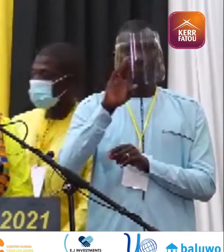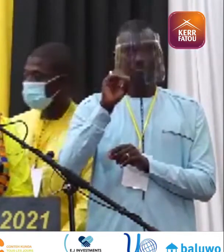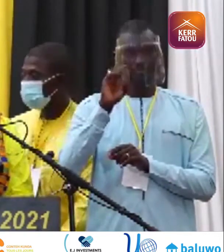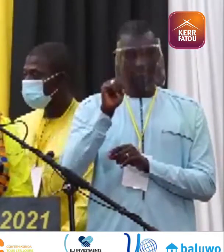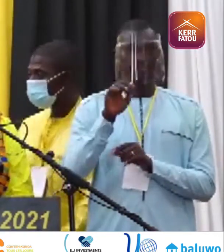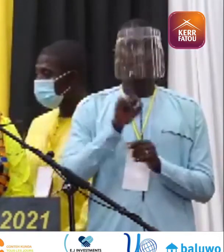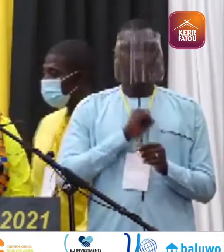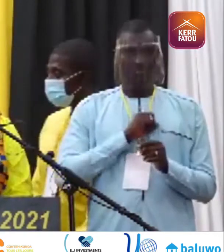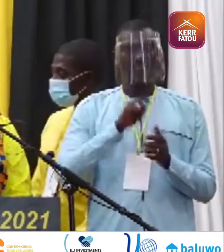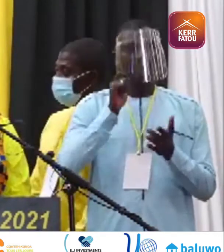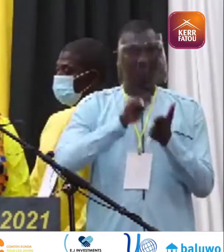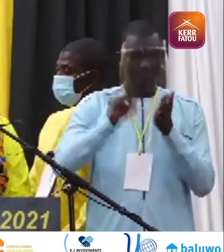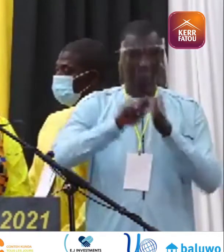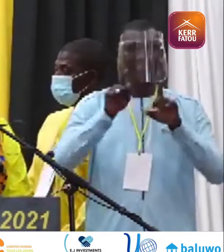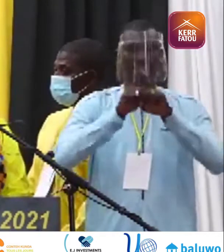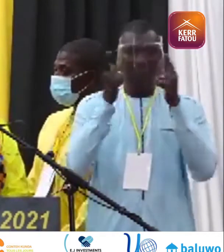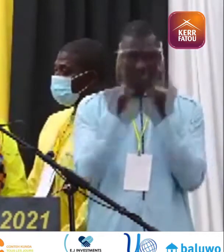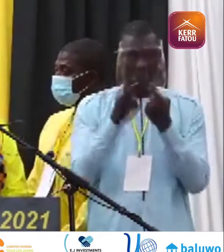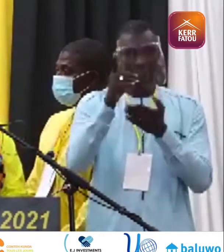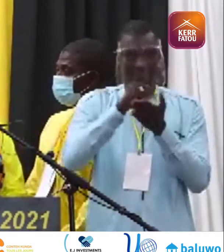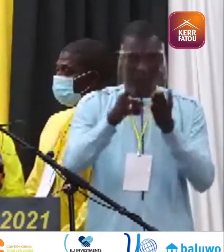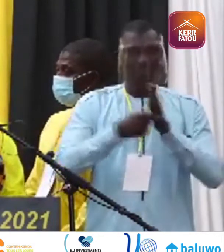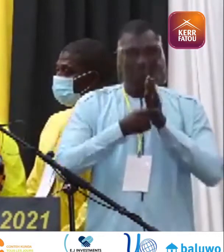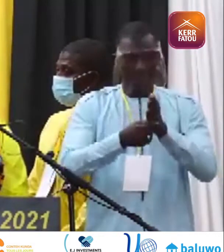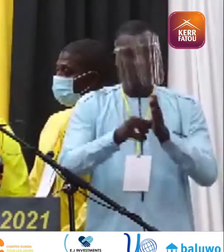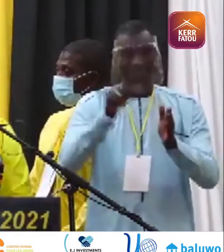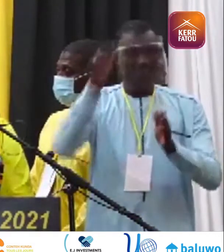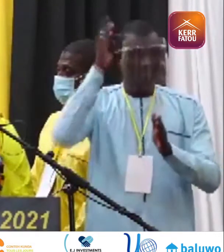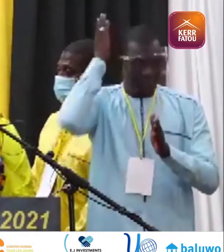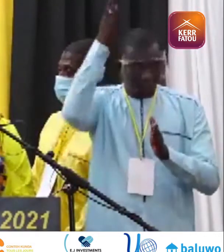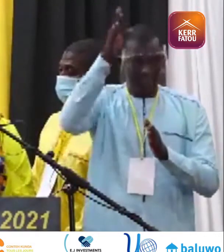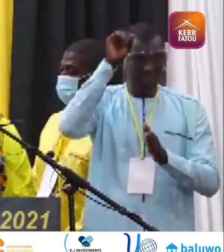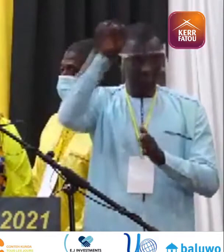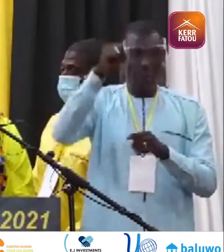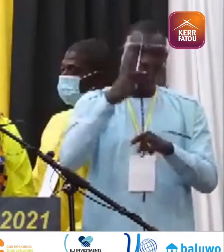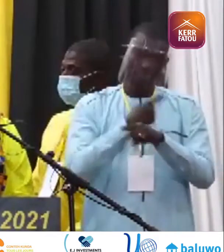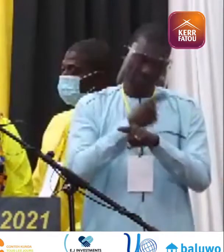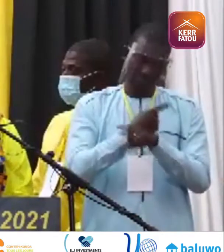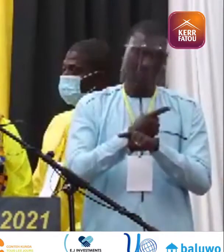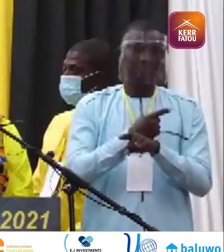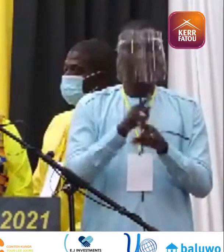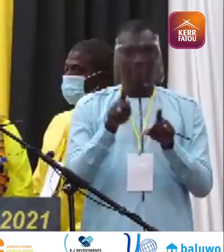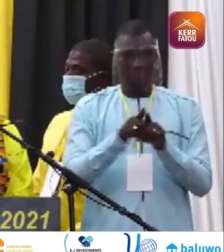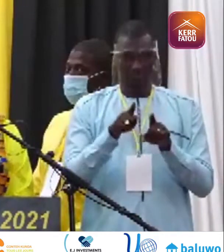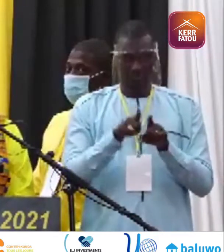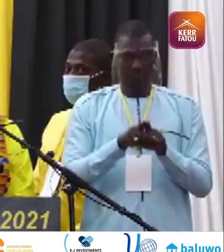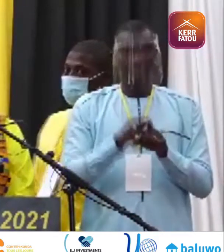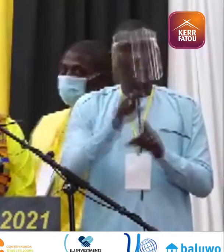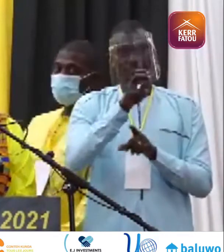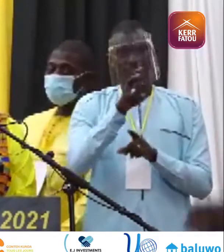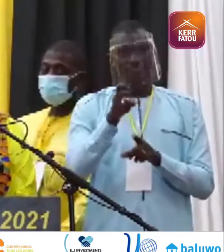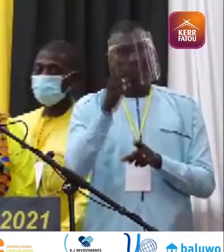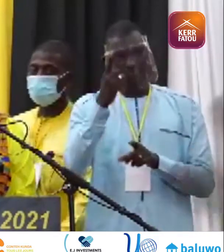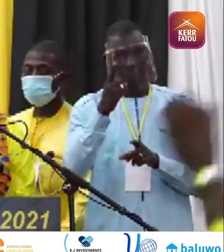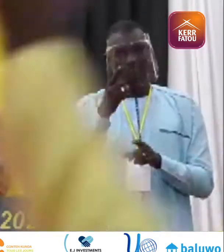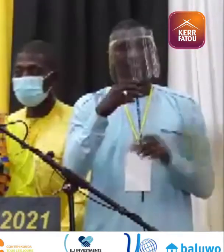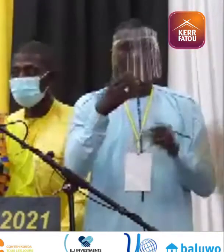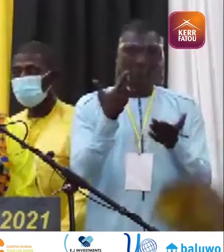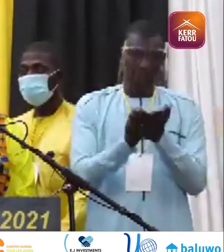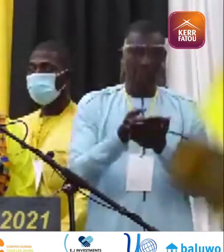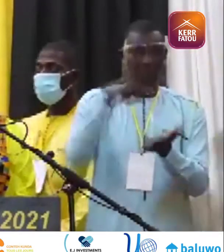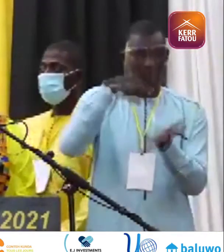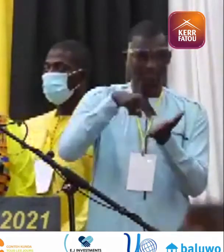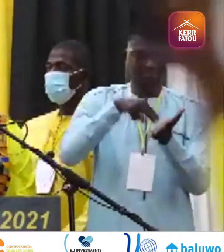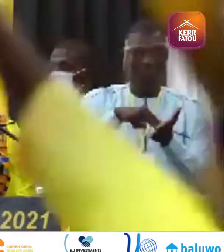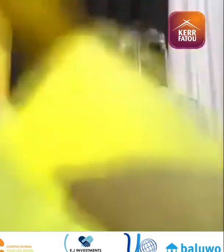President, the Secretary General, and Party Leader, and future President of the Republic of the Gambia, come 2021, to